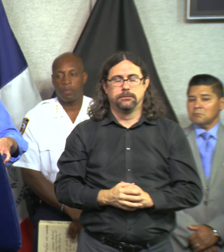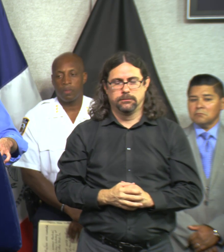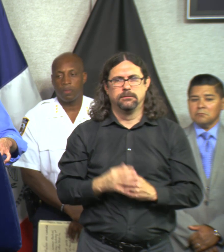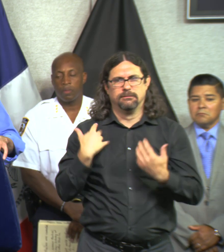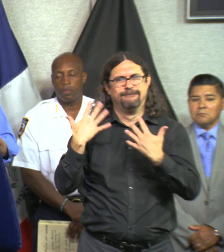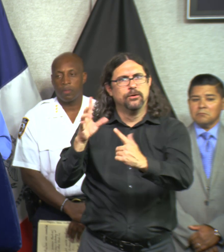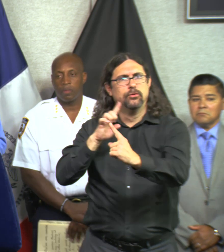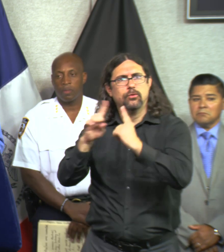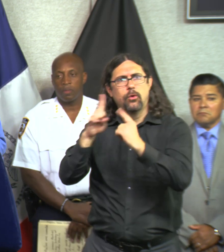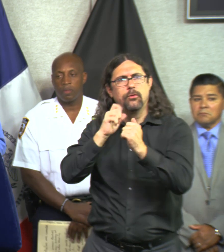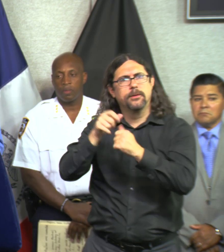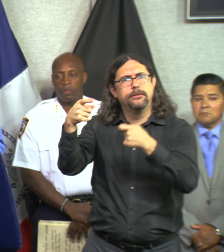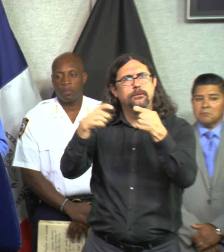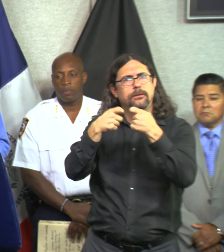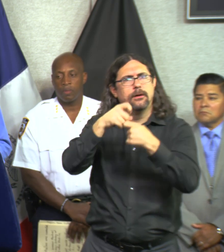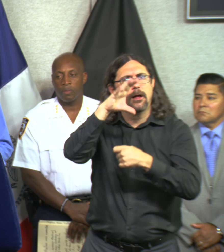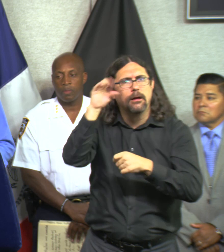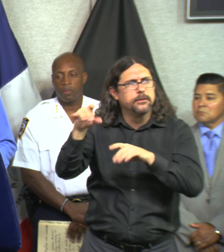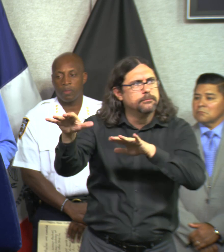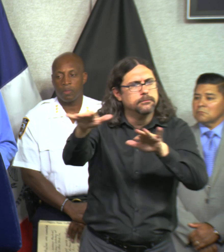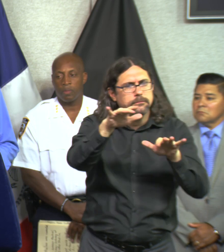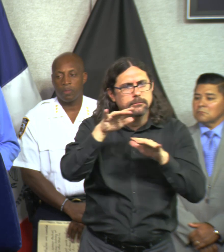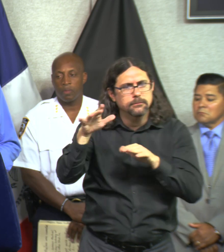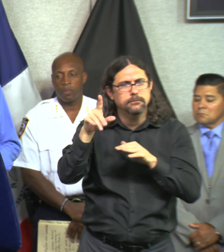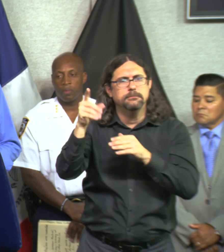can between now and Sunday night.